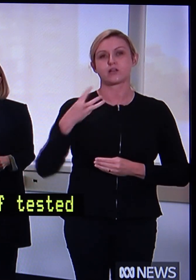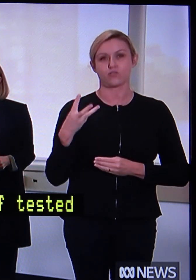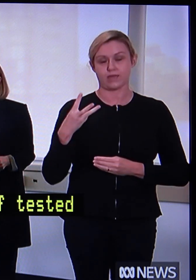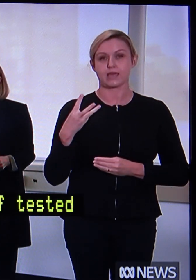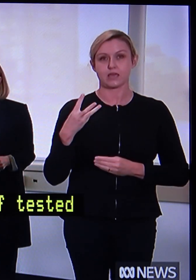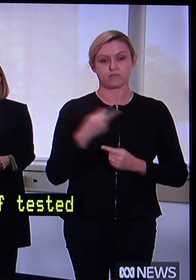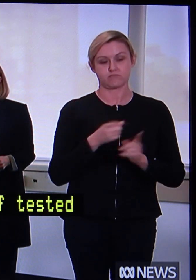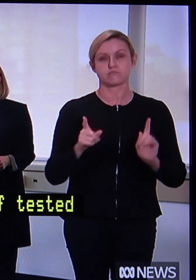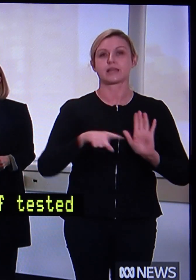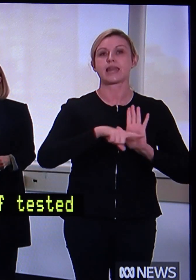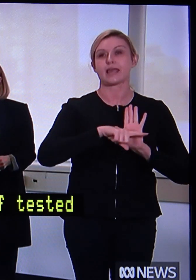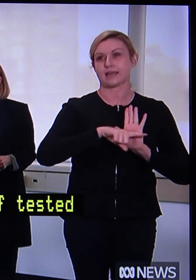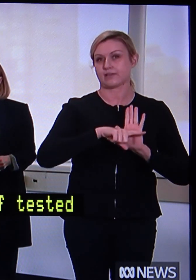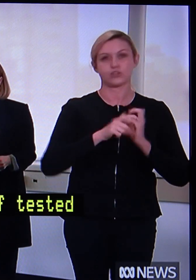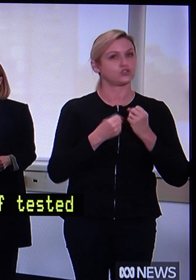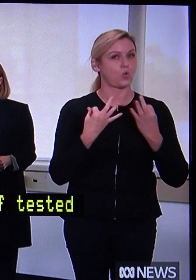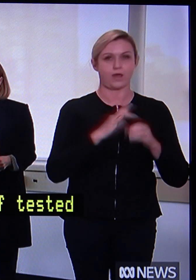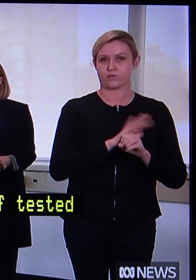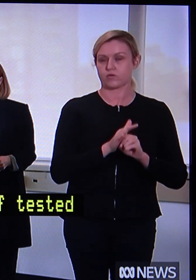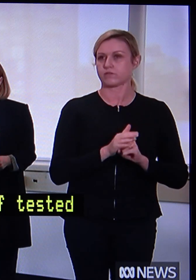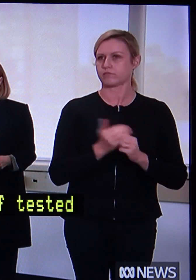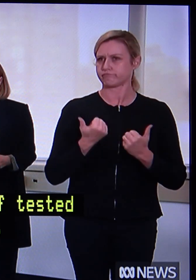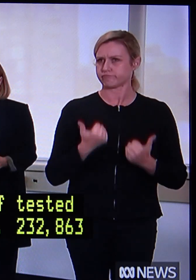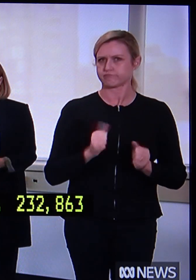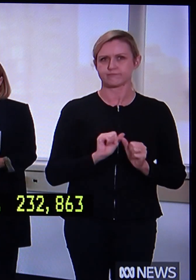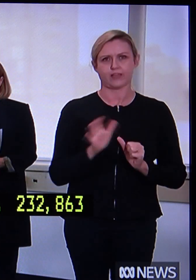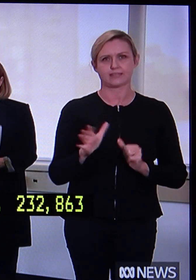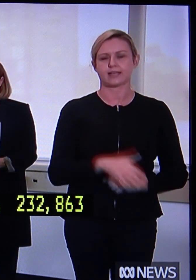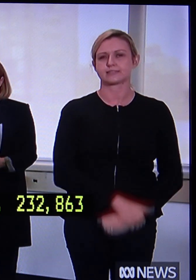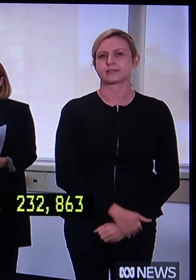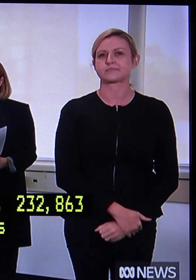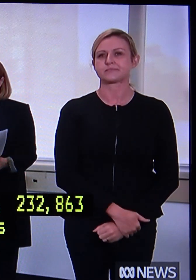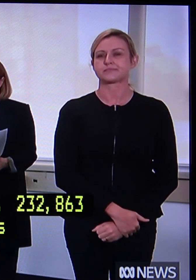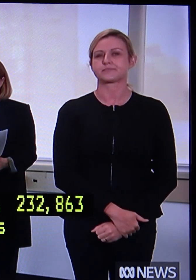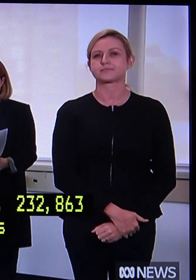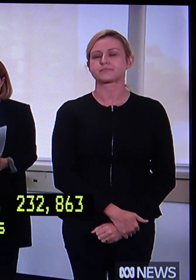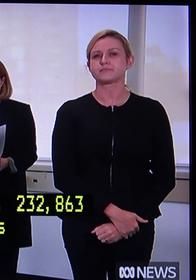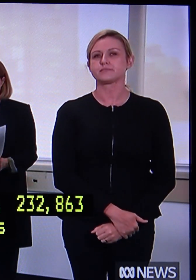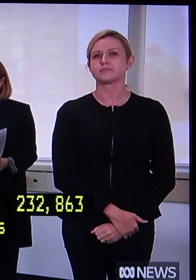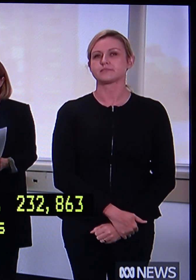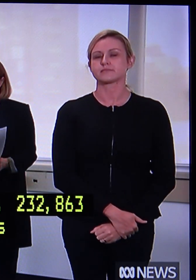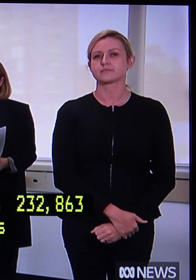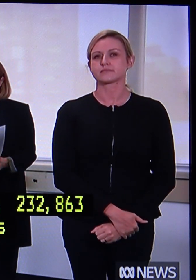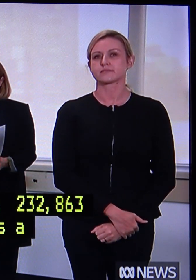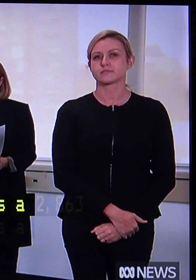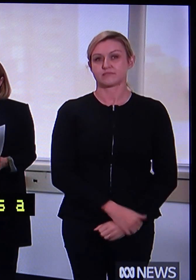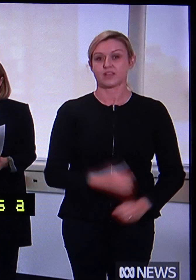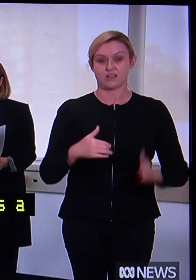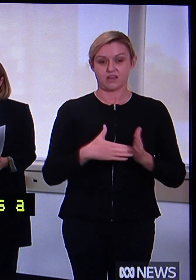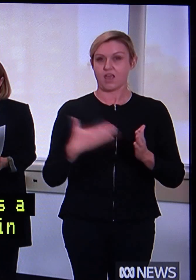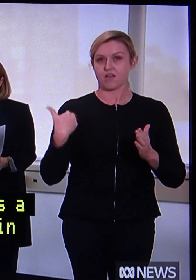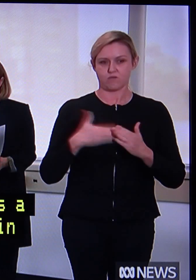232,863 tested negative. So it's a fantastic result for us in New South Wales. We're certainly doing more